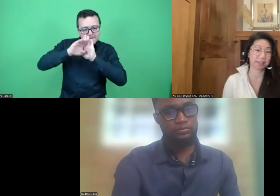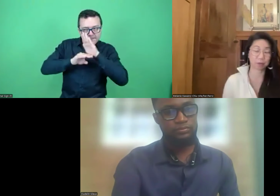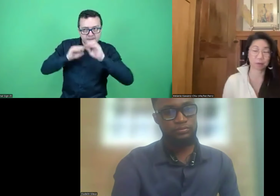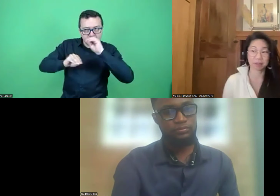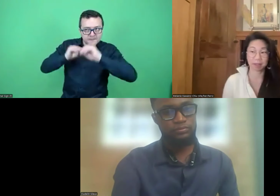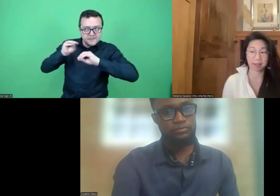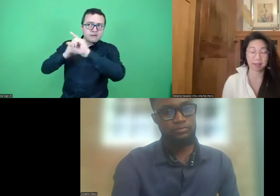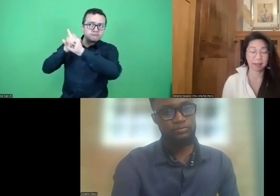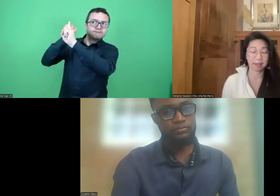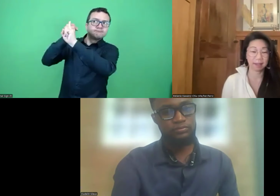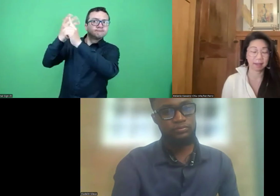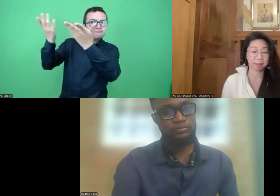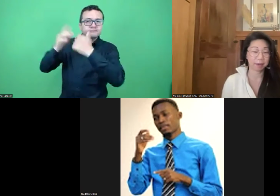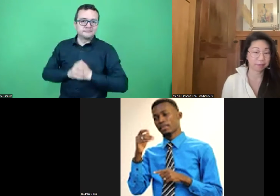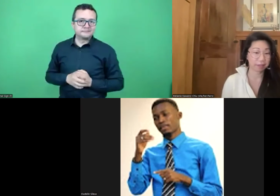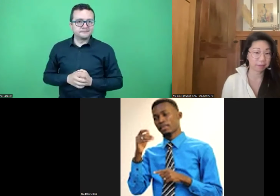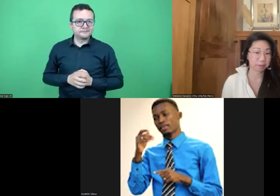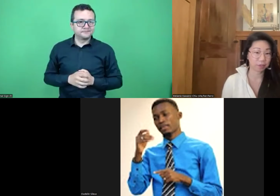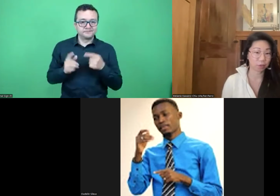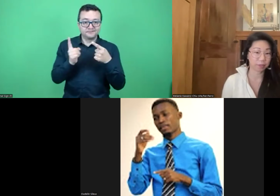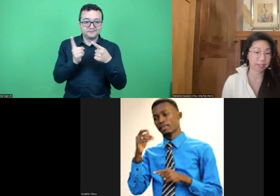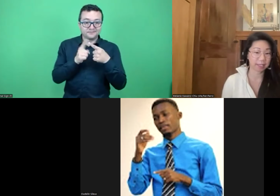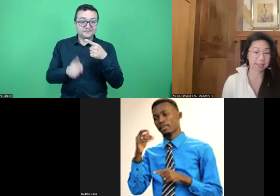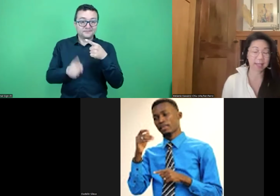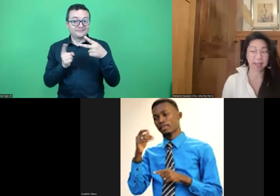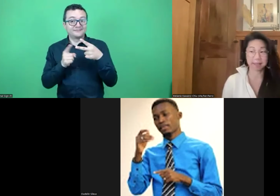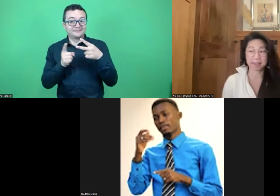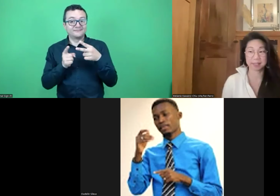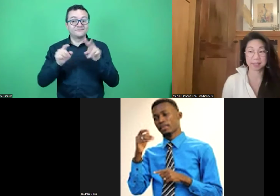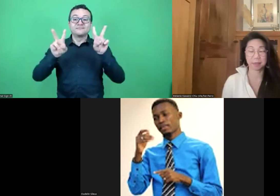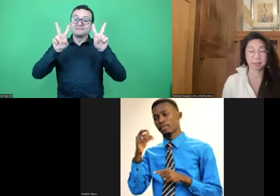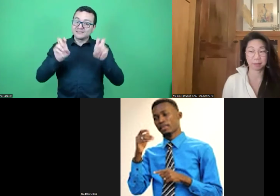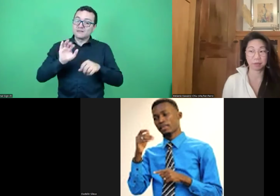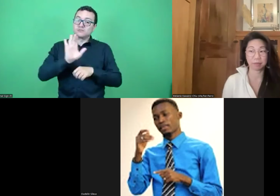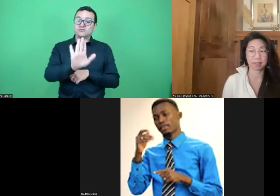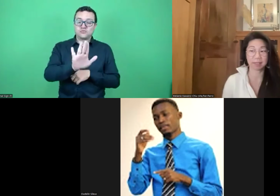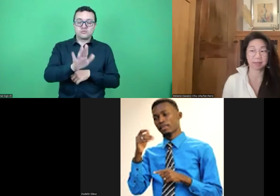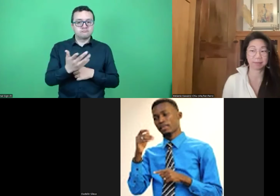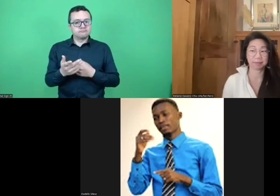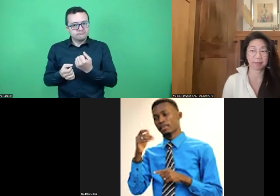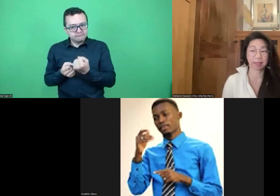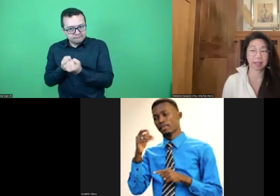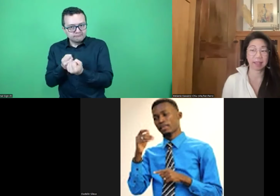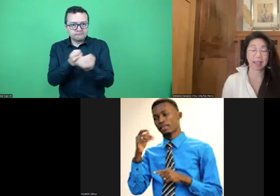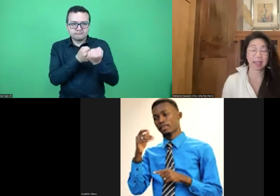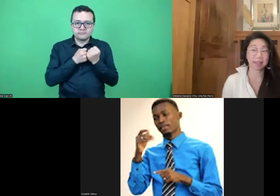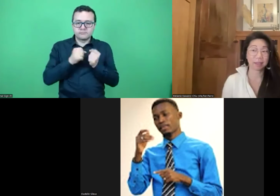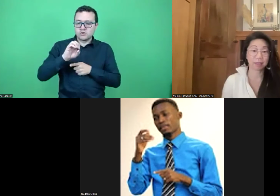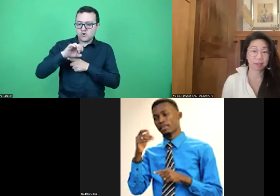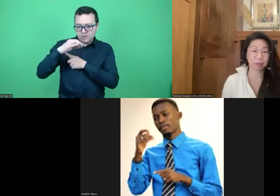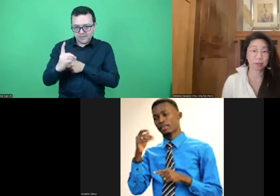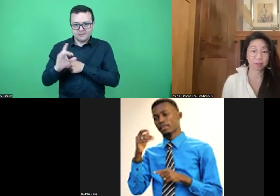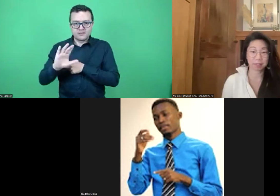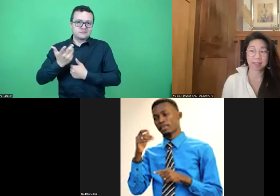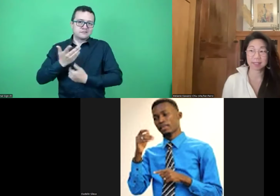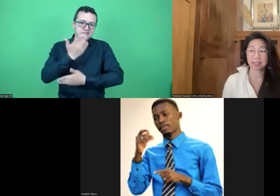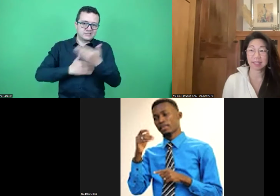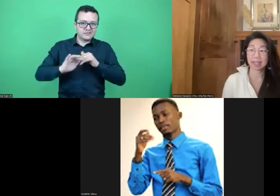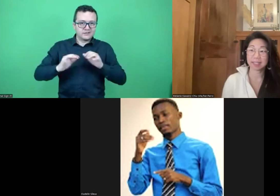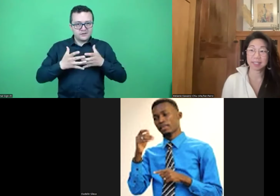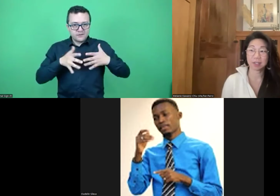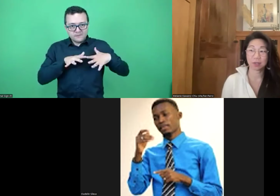resources that were within and available to OPDs and the disability movement. And the third